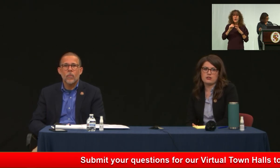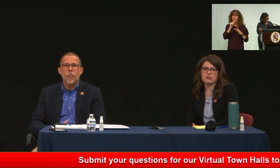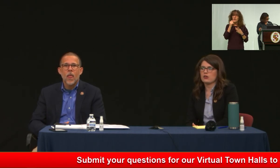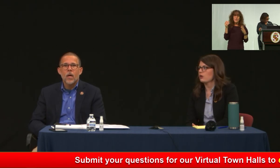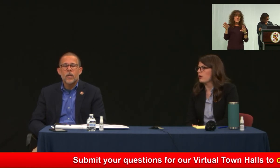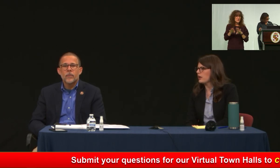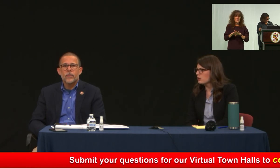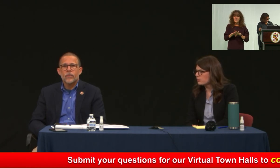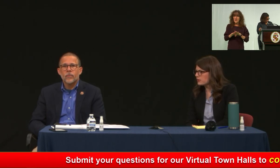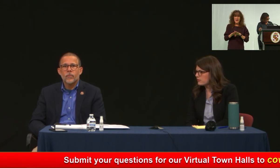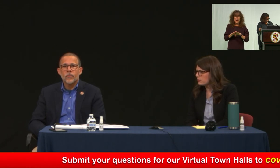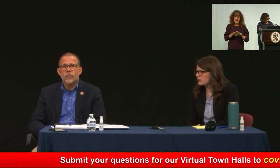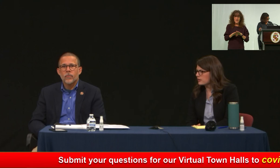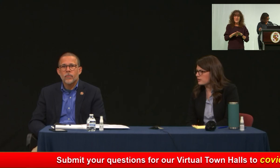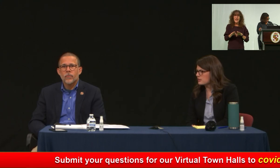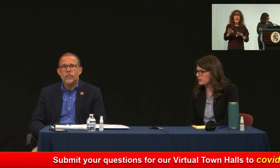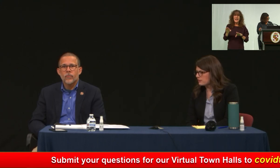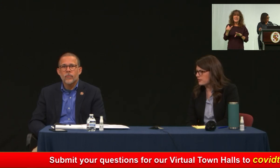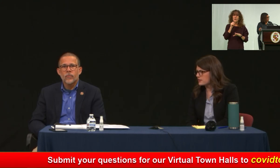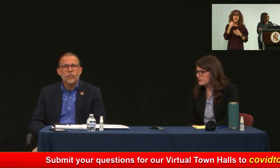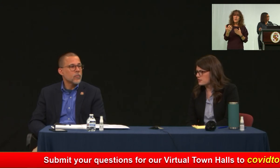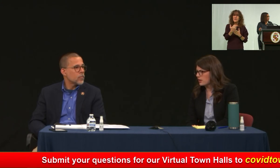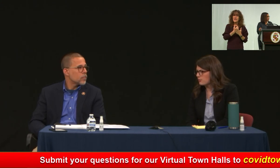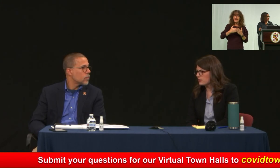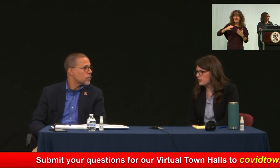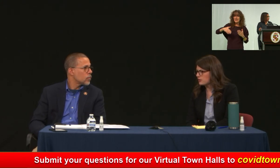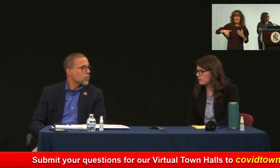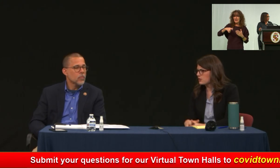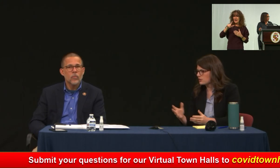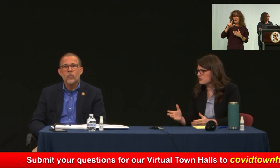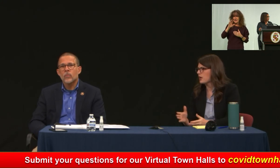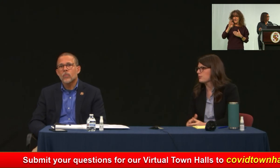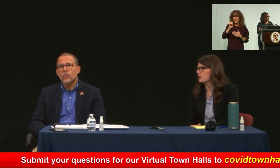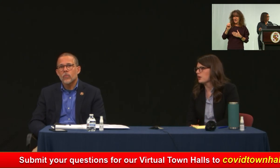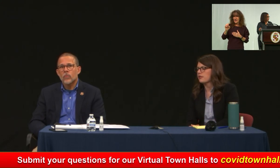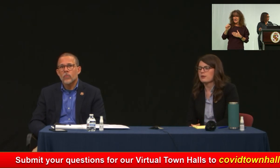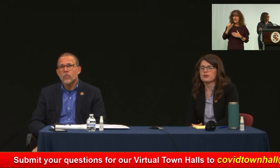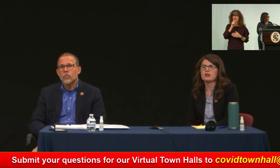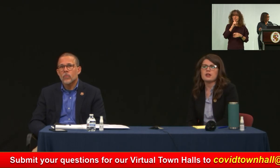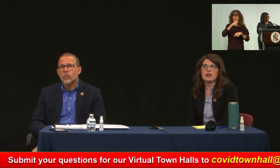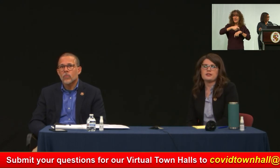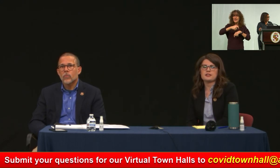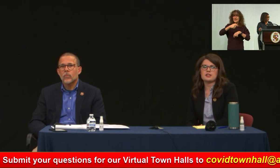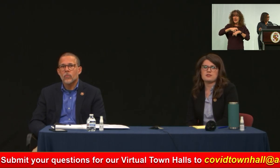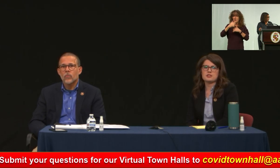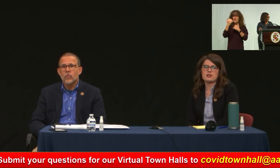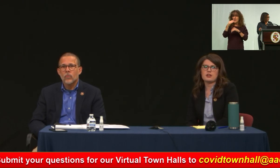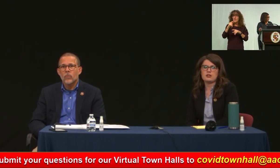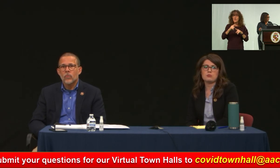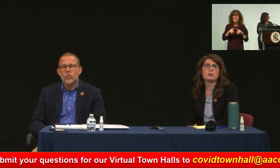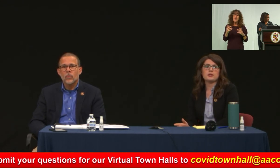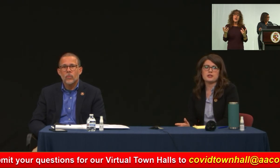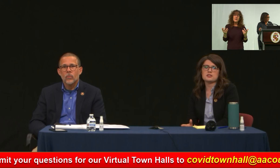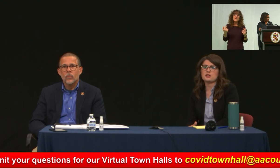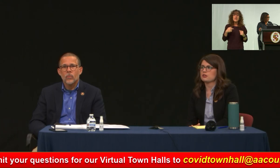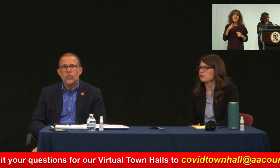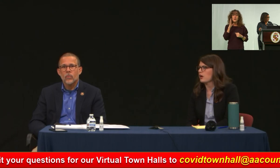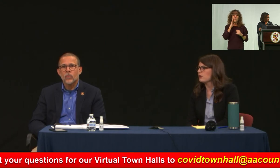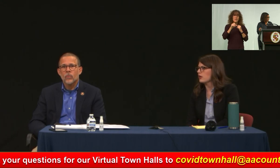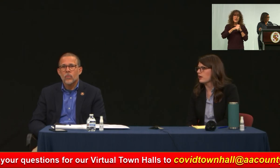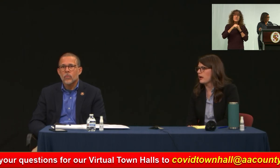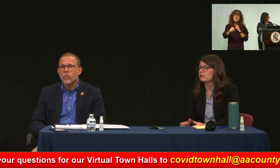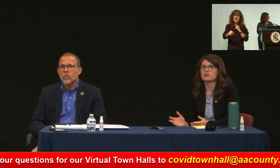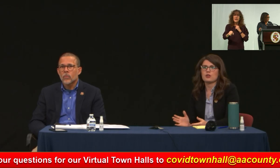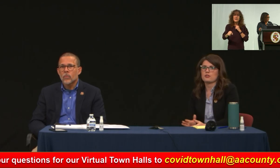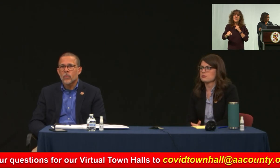shut down, and I don't believe they'll be collecting late fees at this time either. I'm not sure of the time period on that, but I think it's safe to say that it will be extended